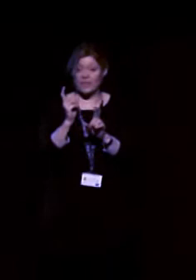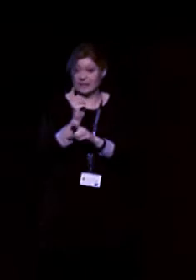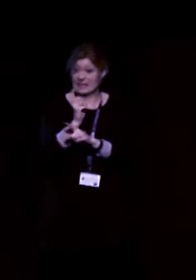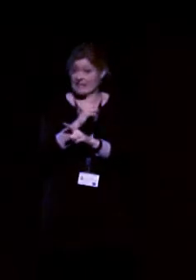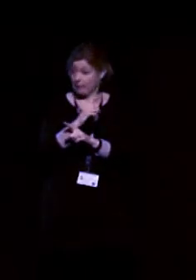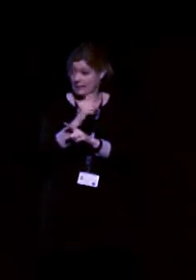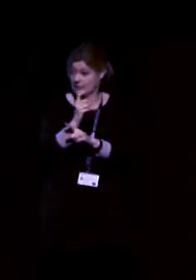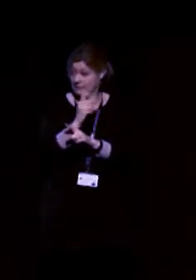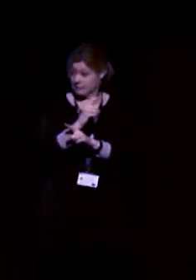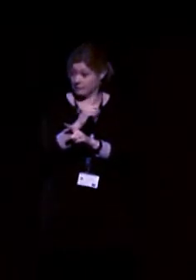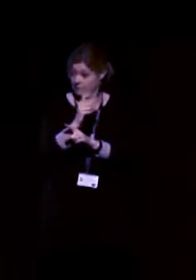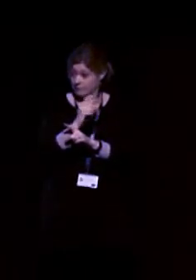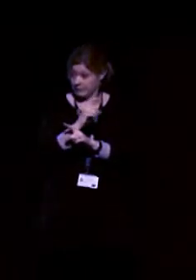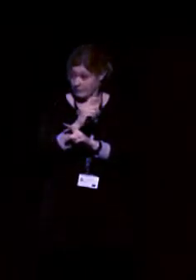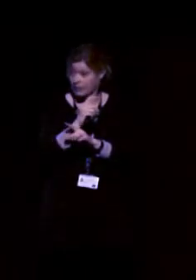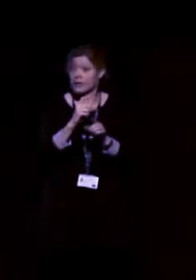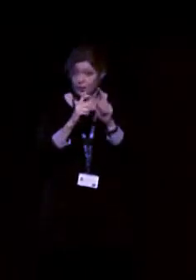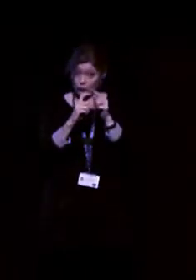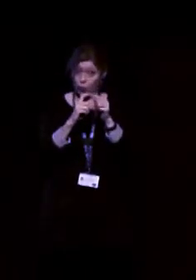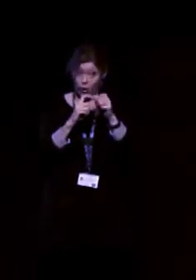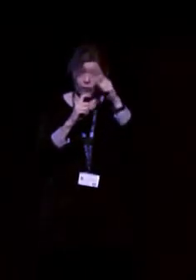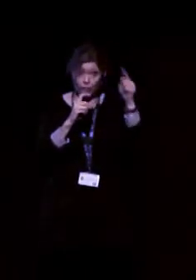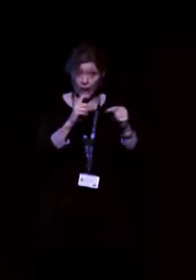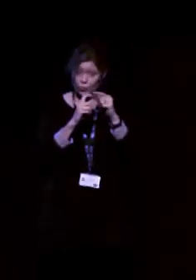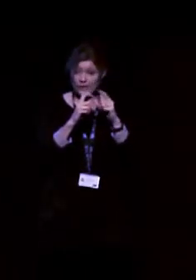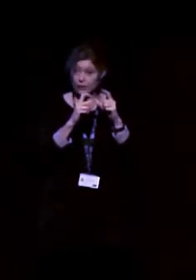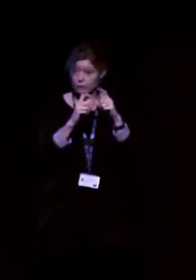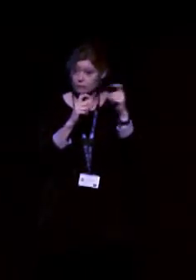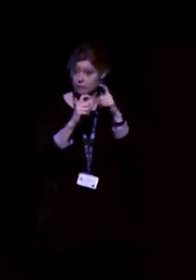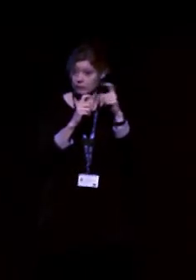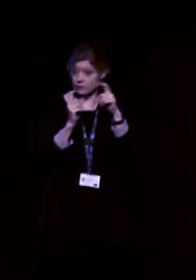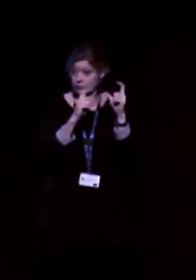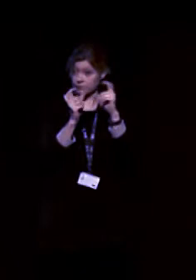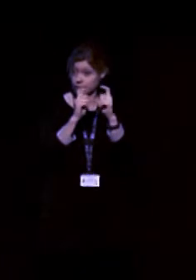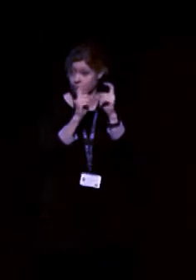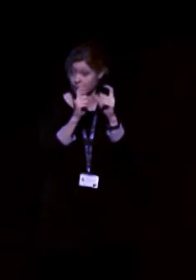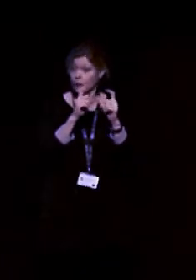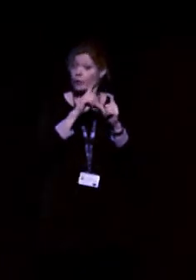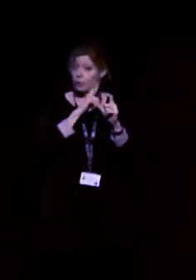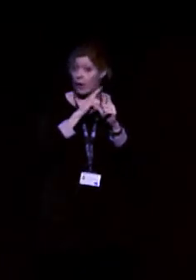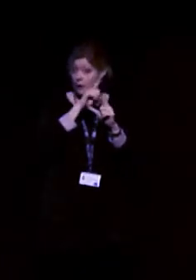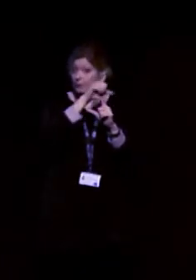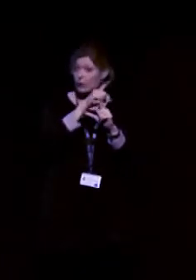is a reciprocal movement of the round window, because fluid within the inner ear is non-compressible.